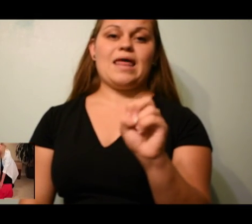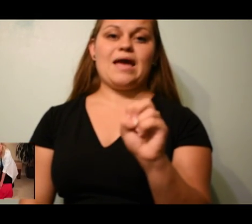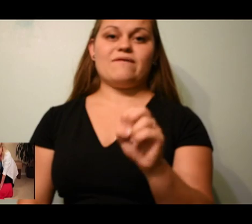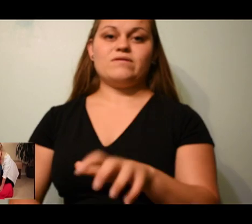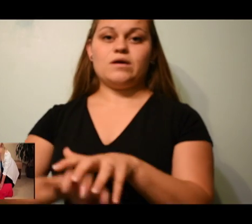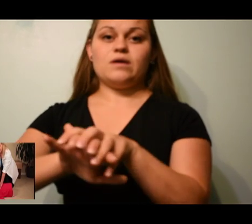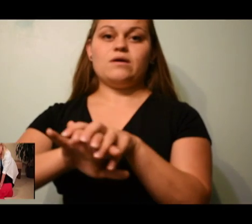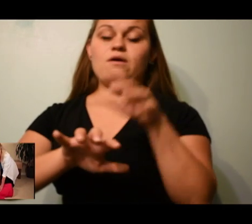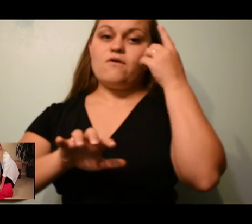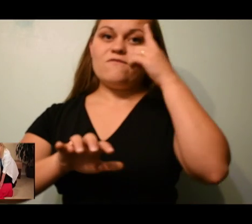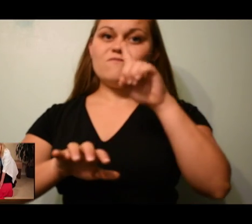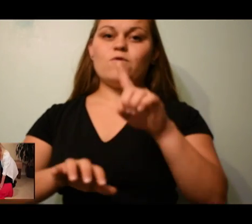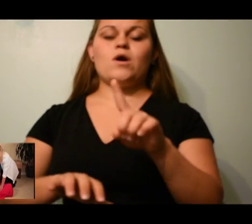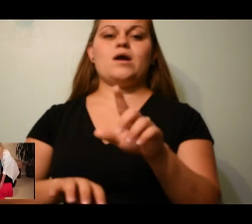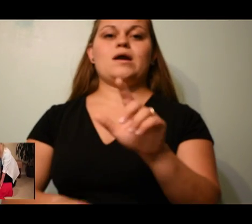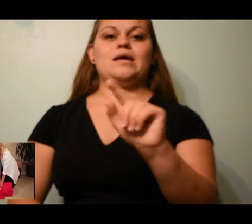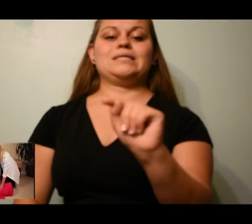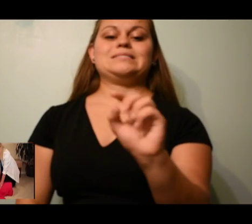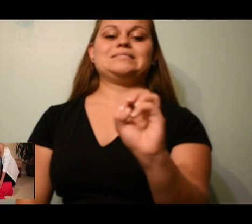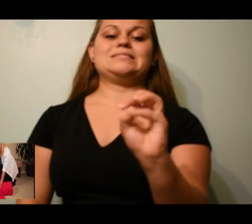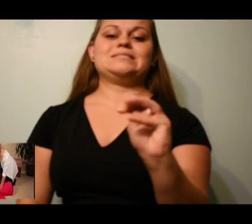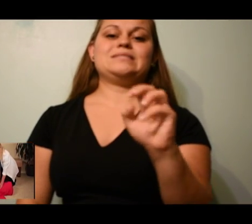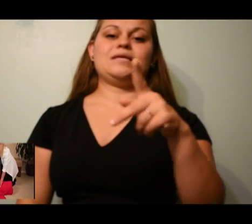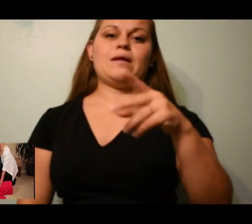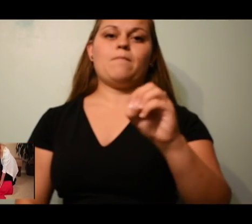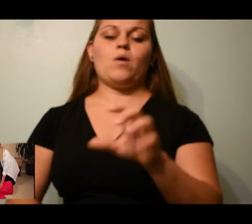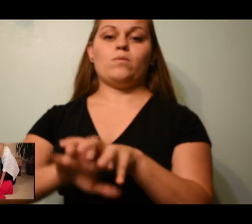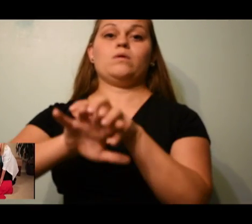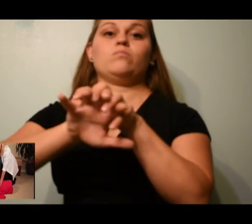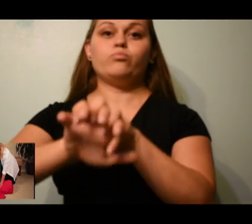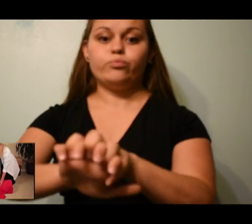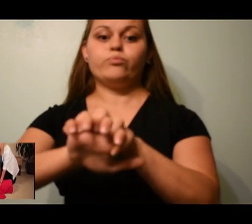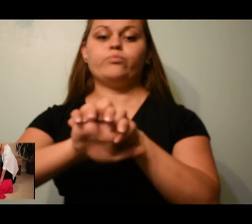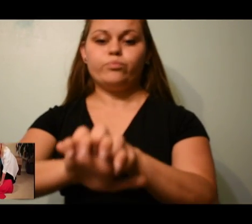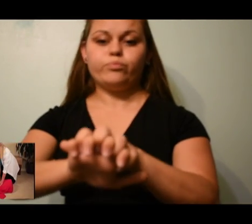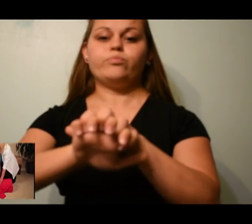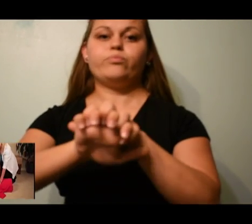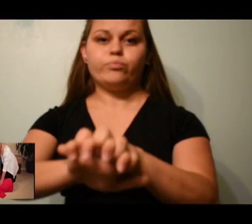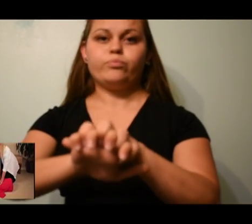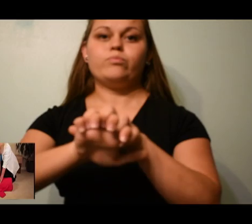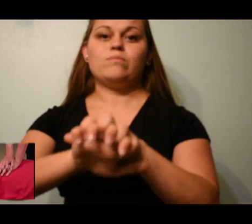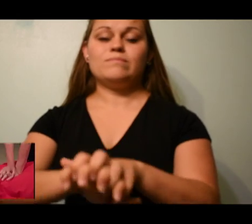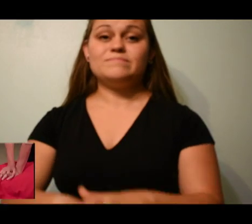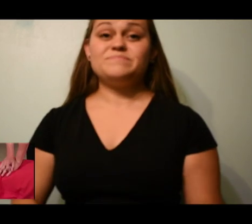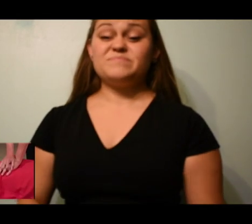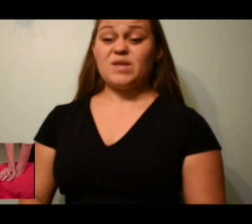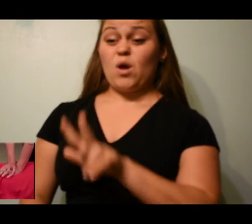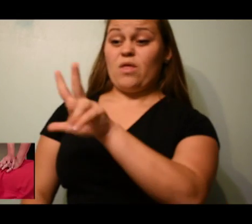30. After 30 compressions, give 2 breaths.